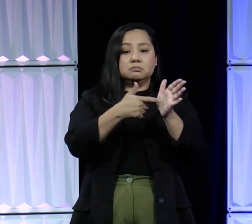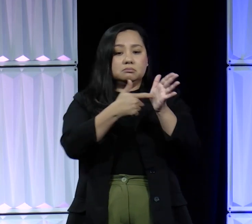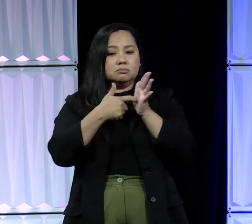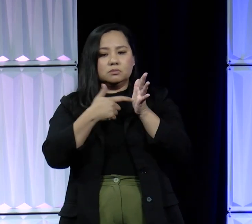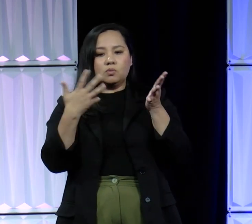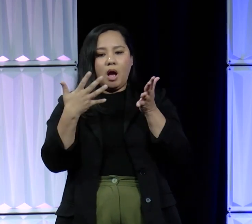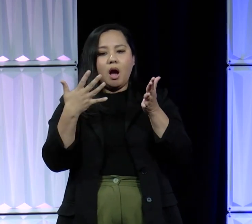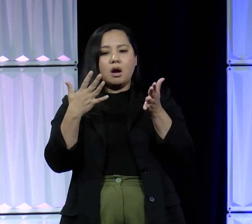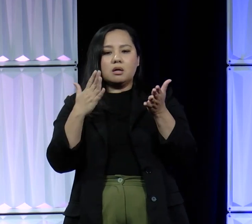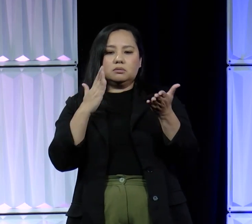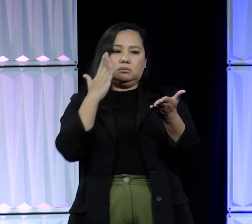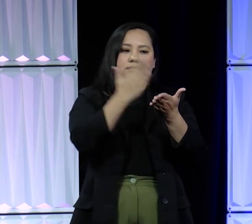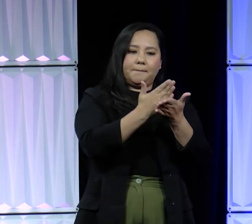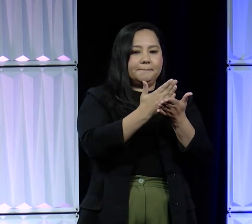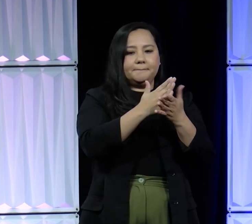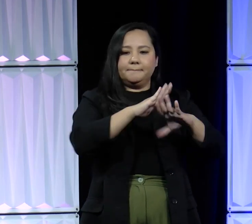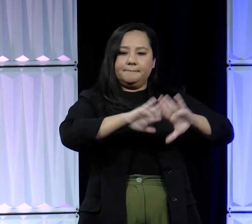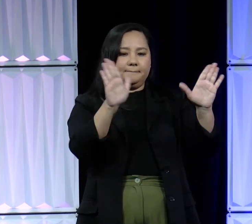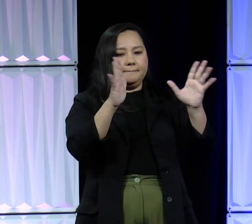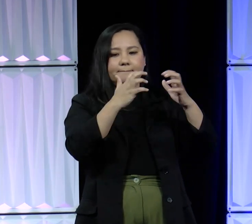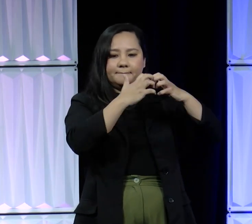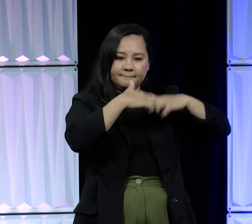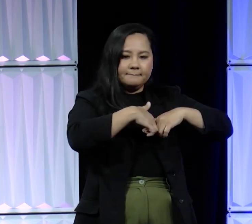surveillance, which are inherently violent.